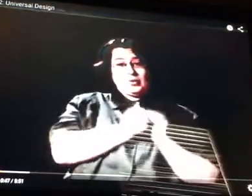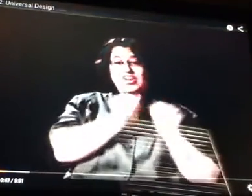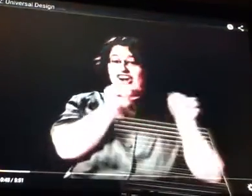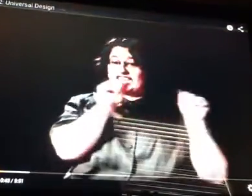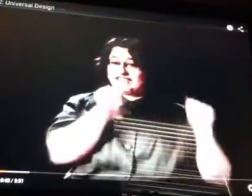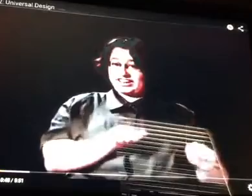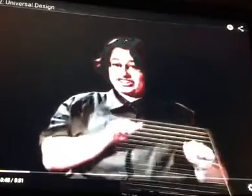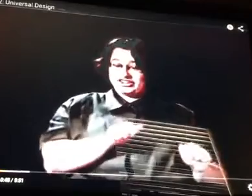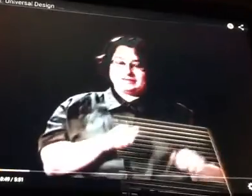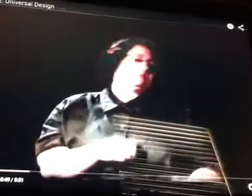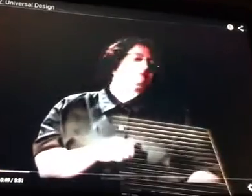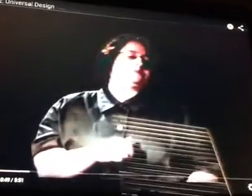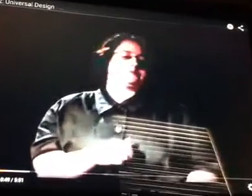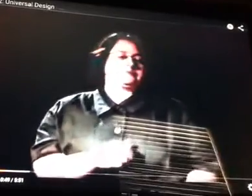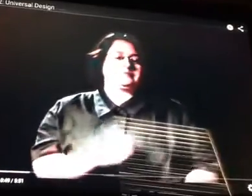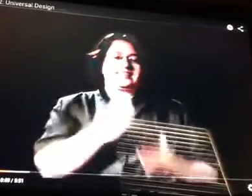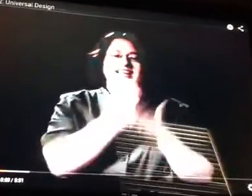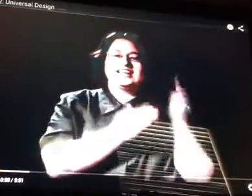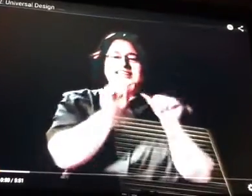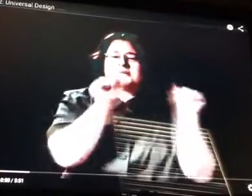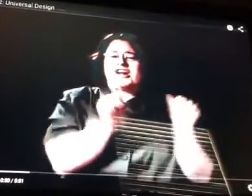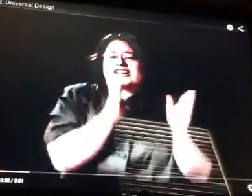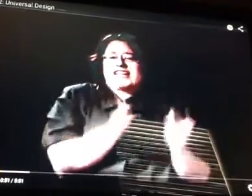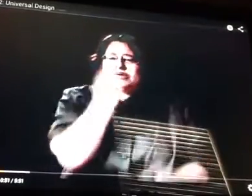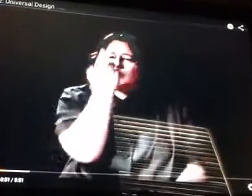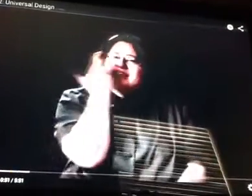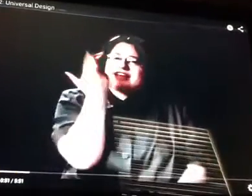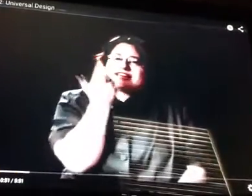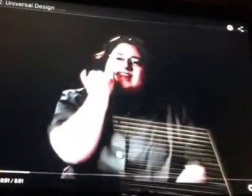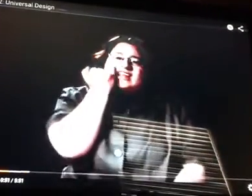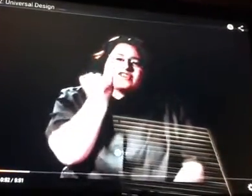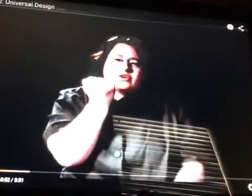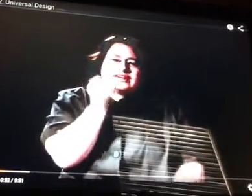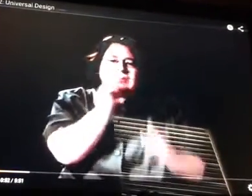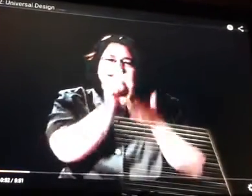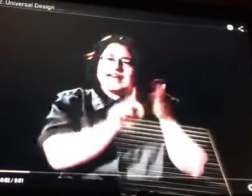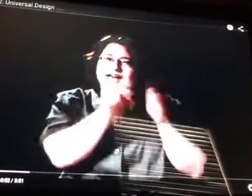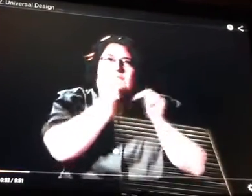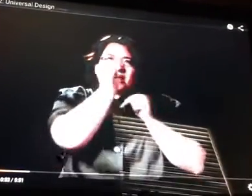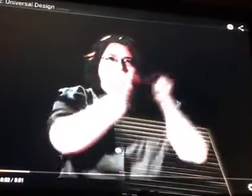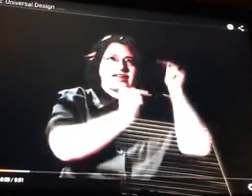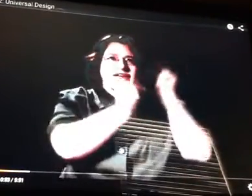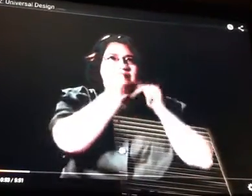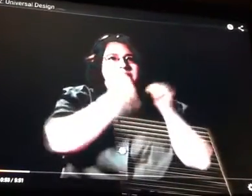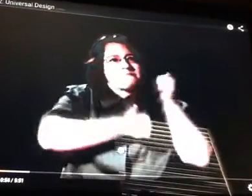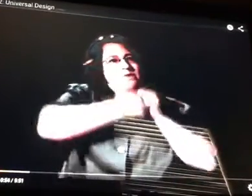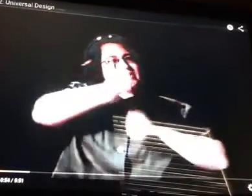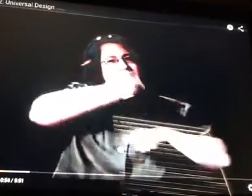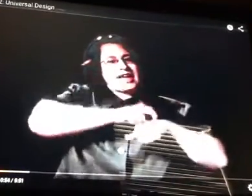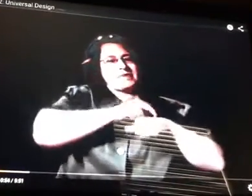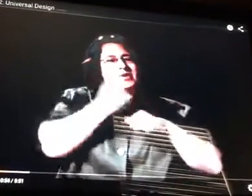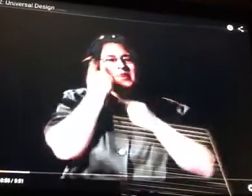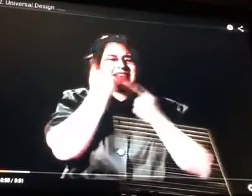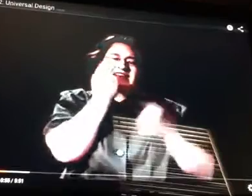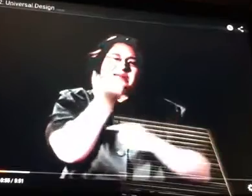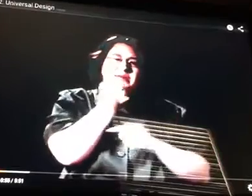too. So let's start with architecture. Some architects realize that with the design model, most of the